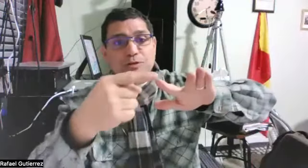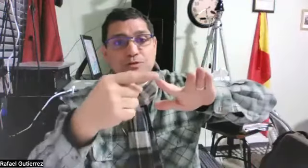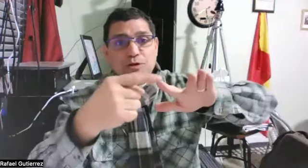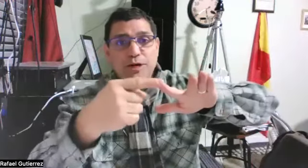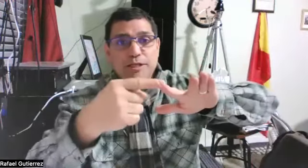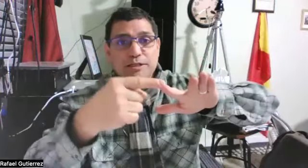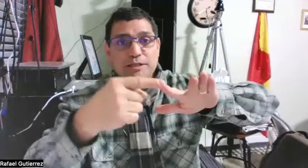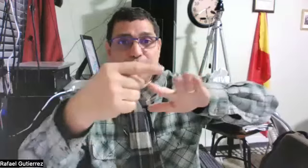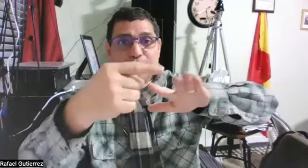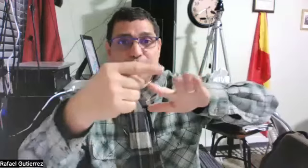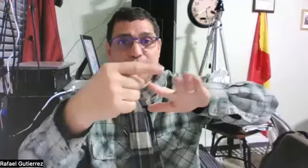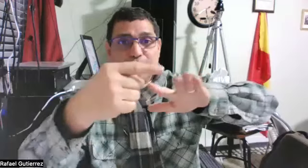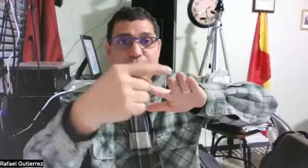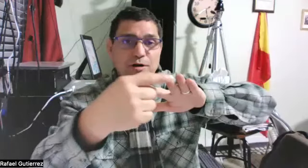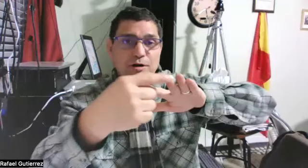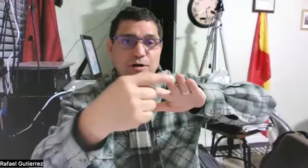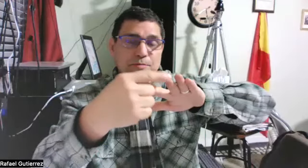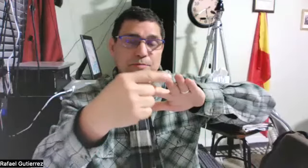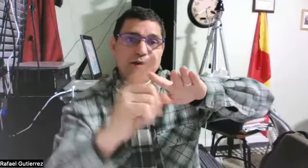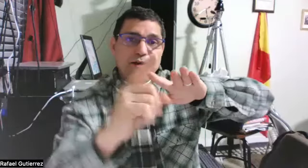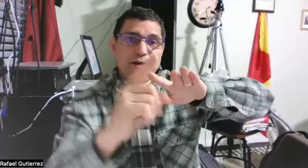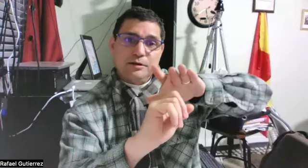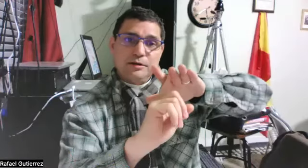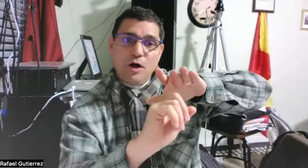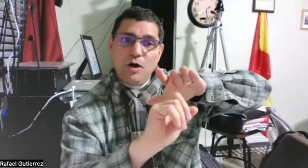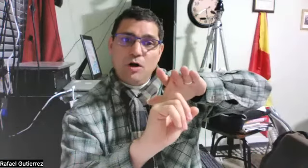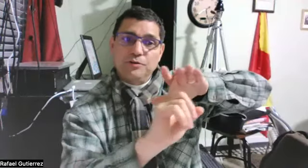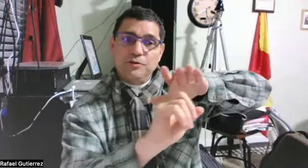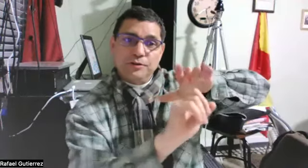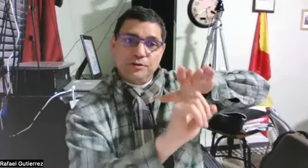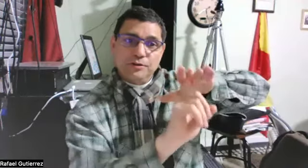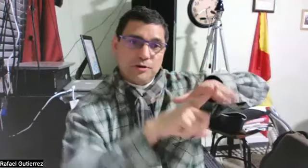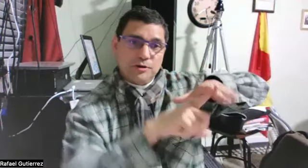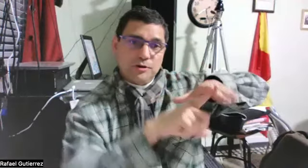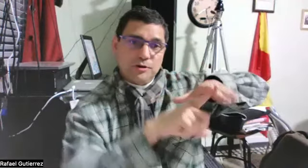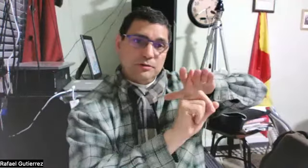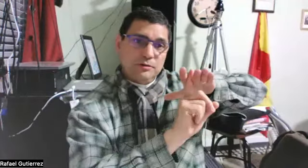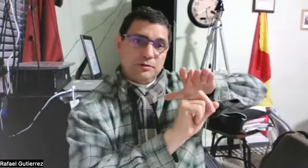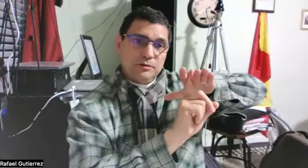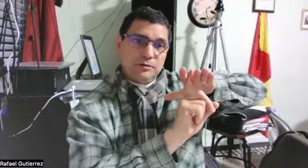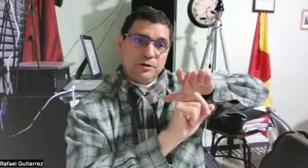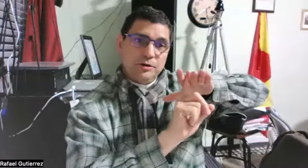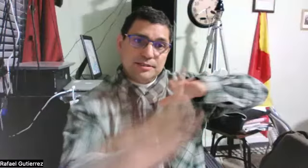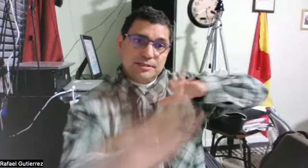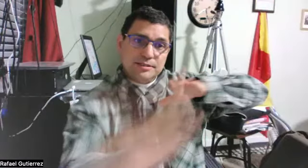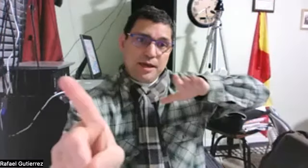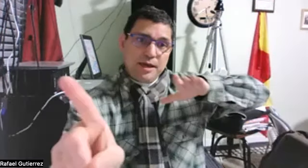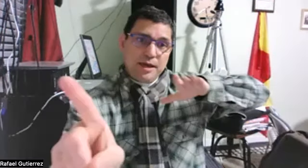between your index and your middle finger, hold your index and then escape.